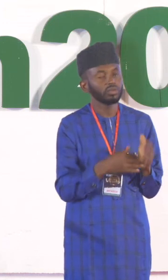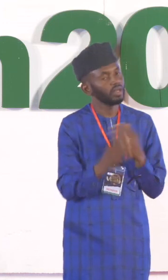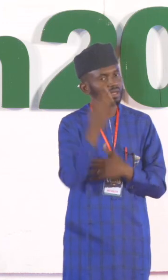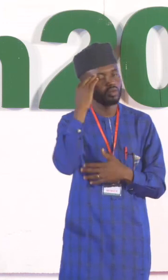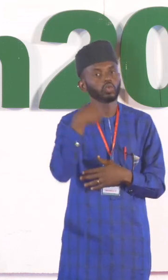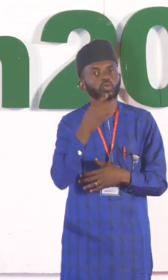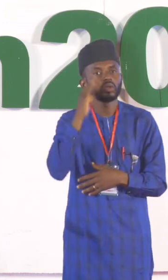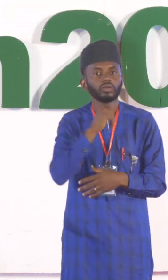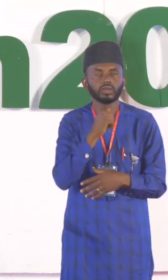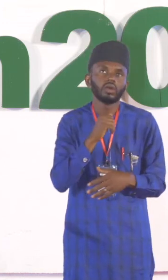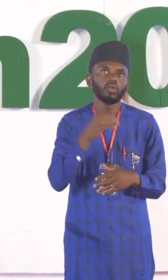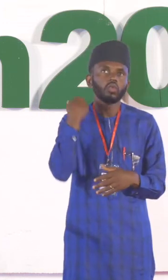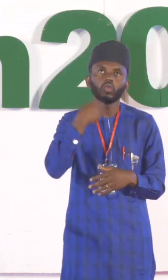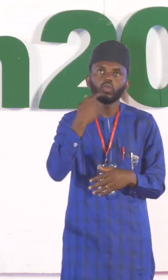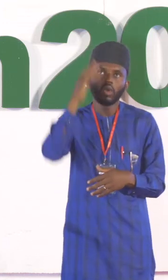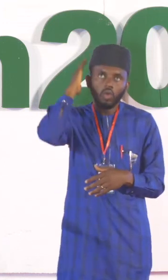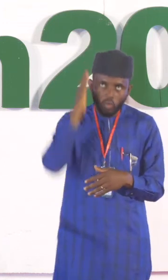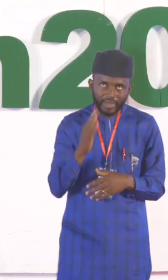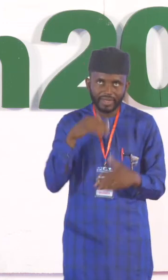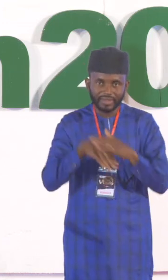azab. May Allah make all of us among.